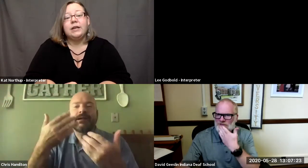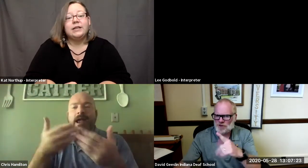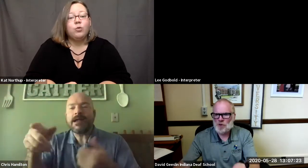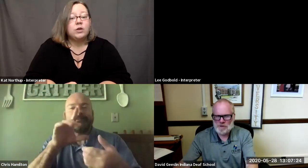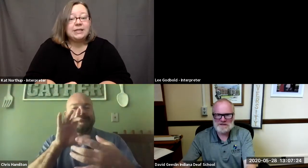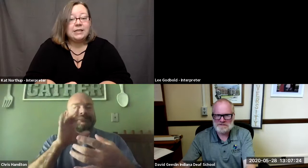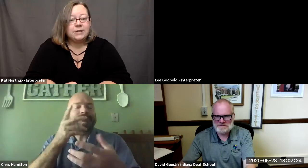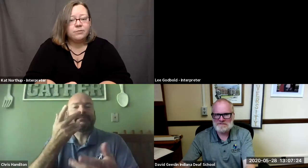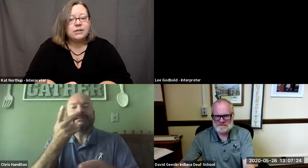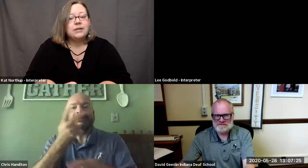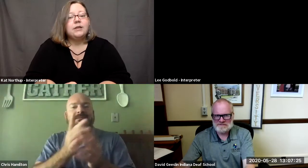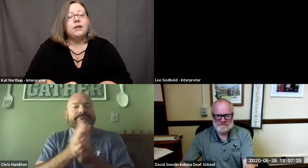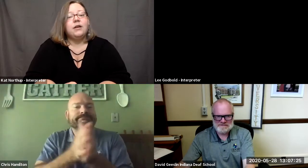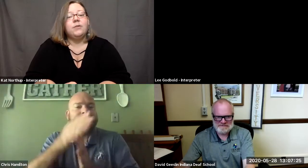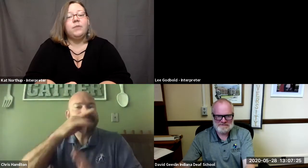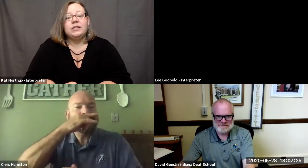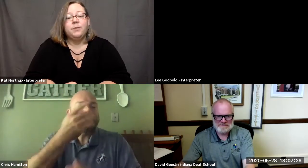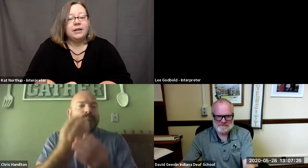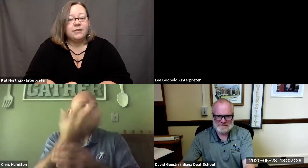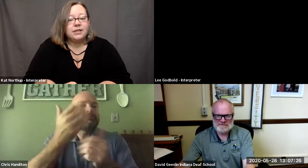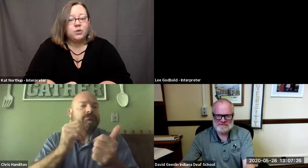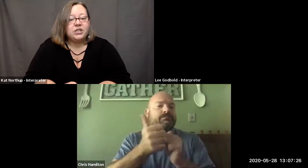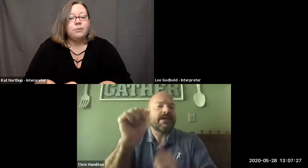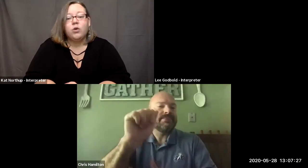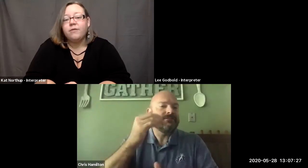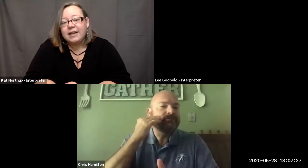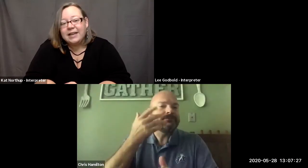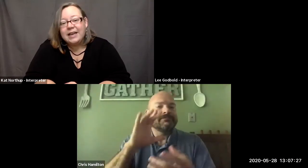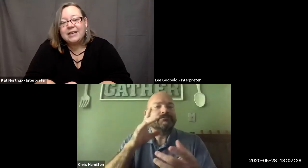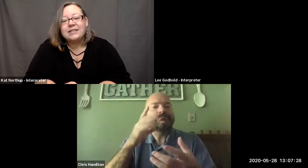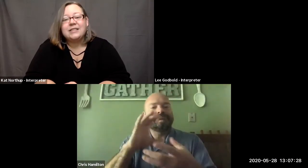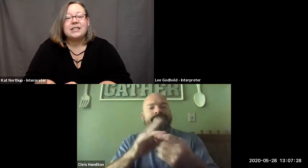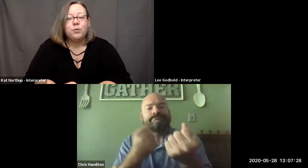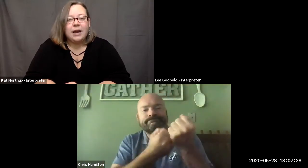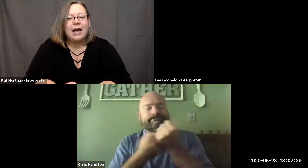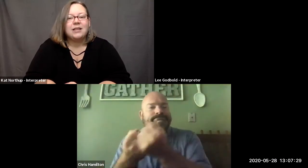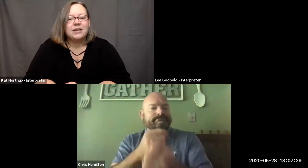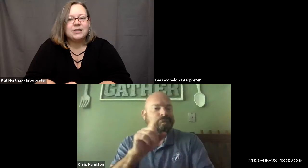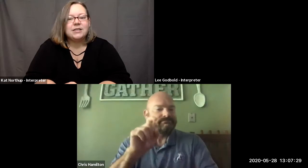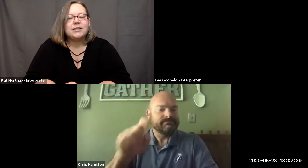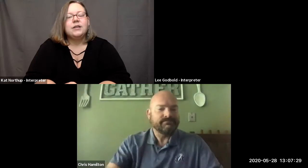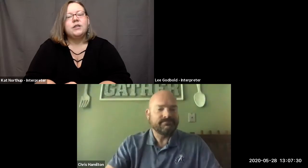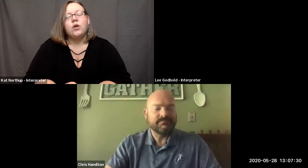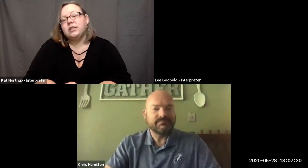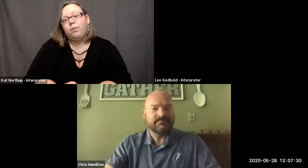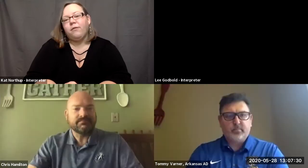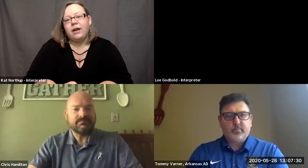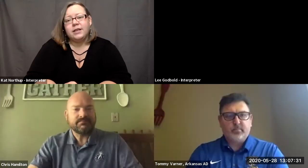your spring sports teams, explaining the situation, motivating kids, the spring athletes, trying to provide